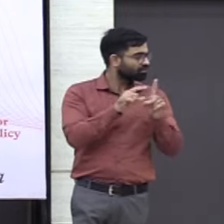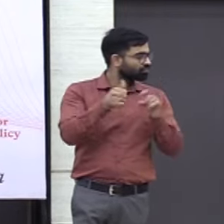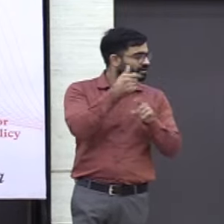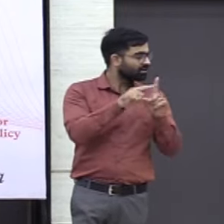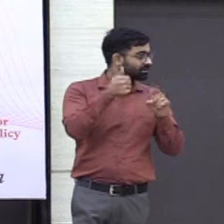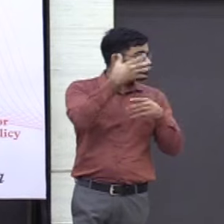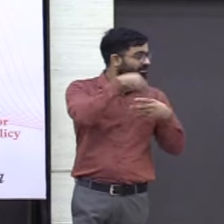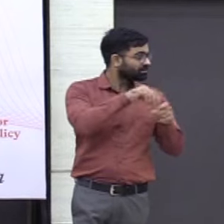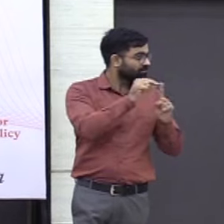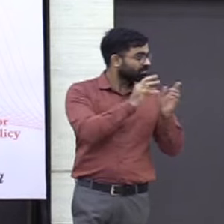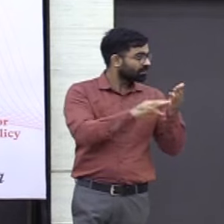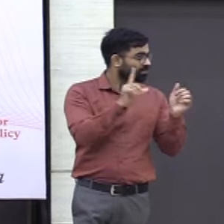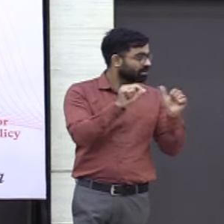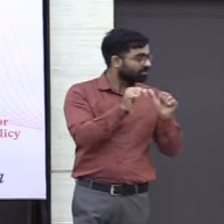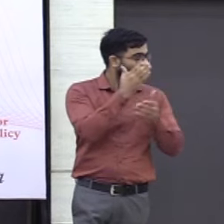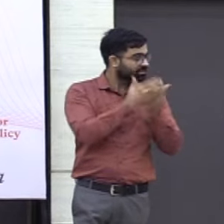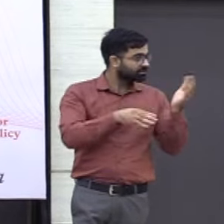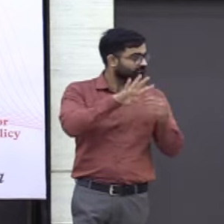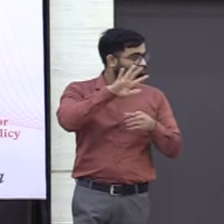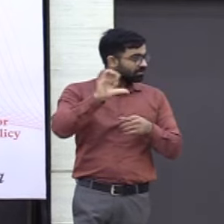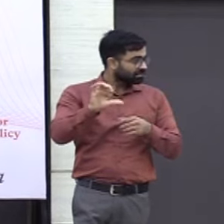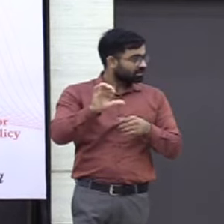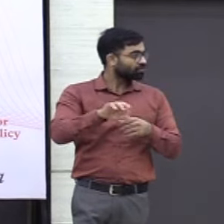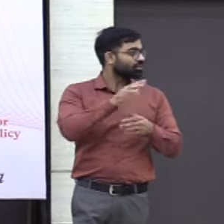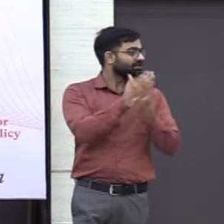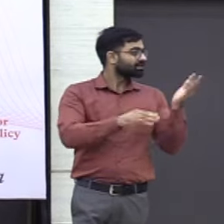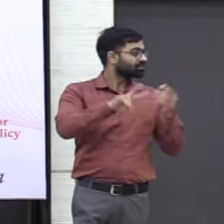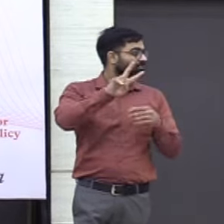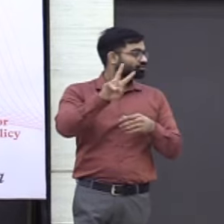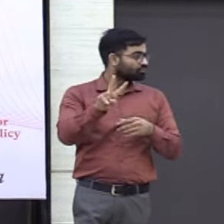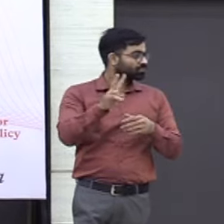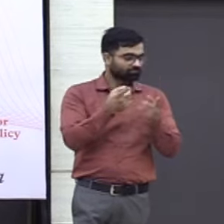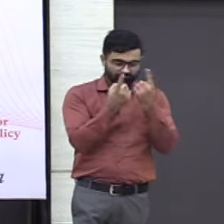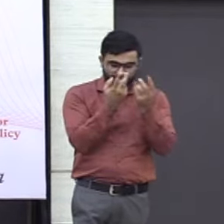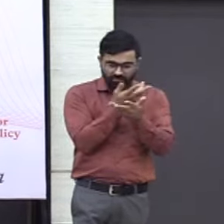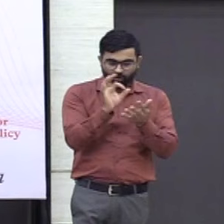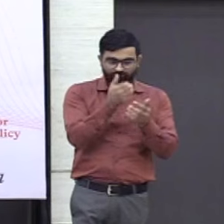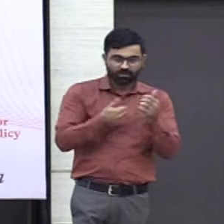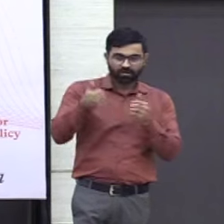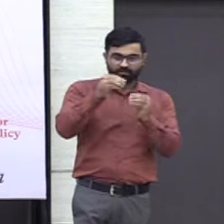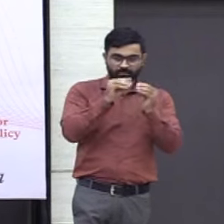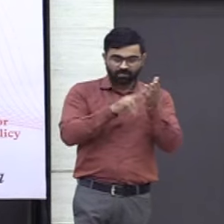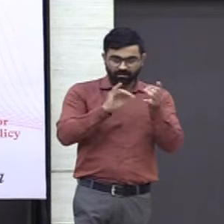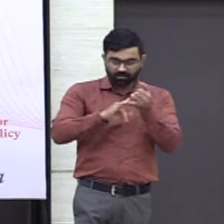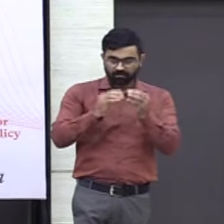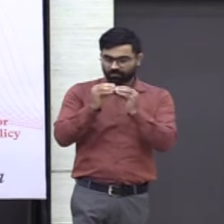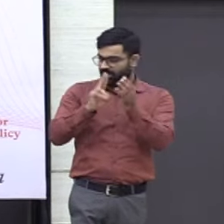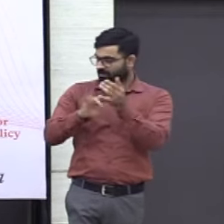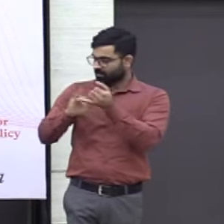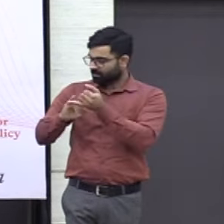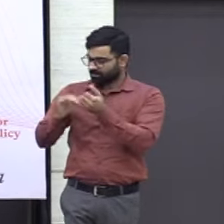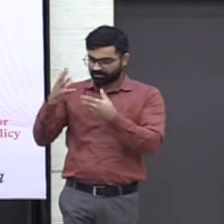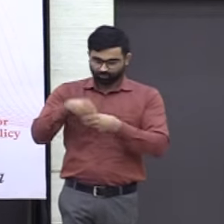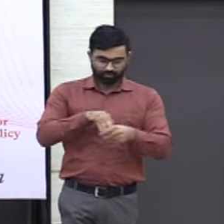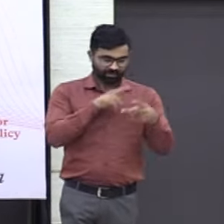and director under PMLA under section 49 or section 2, like same as the investigation officer in BNS on BNSS? And